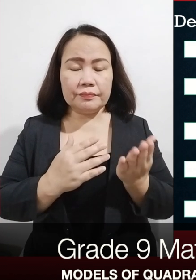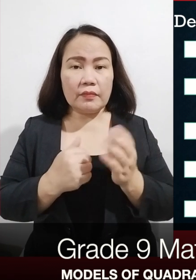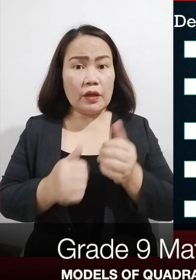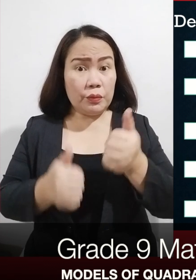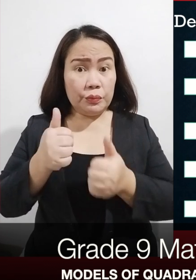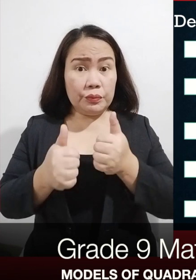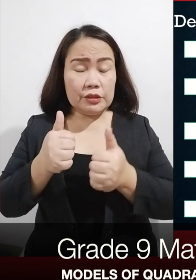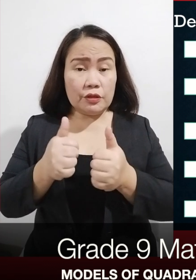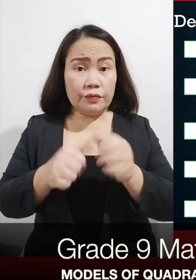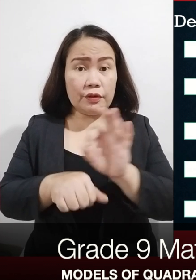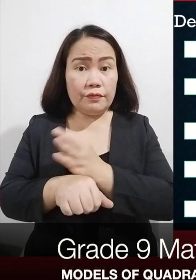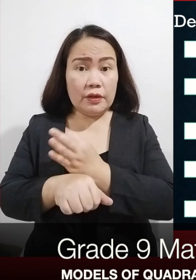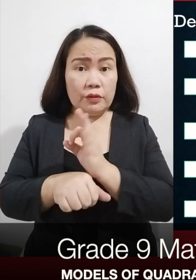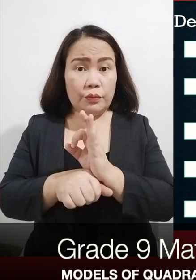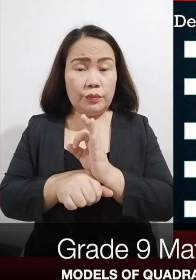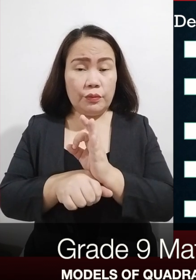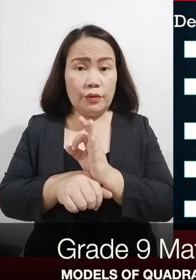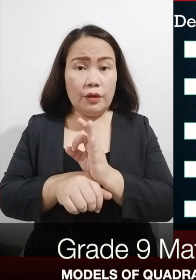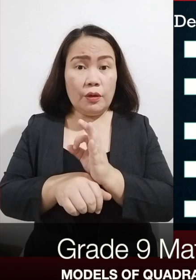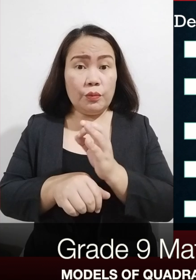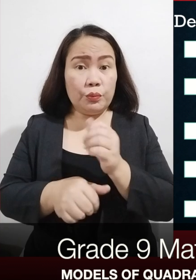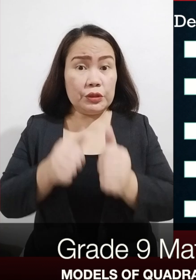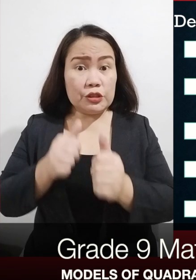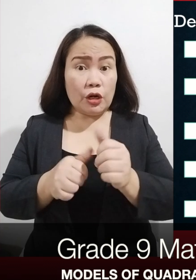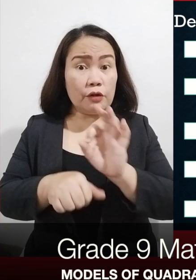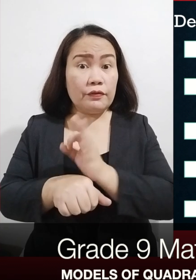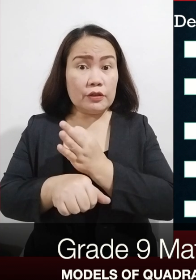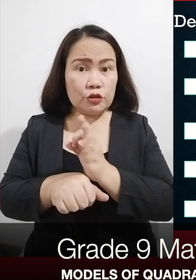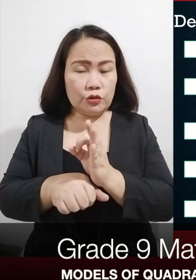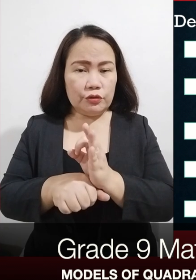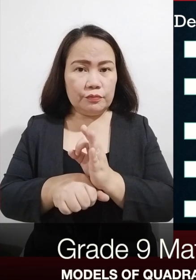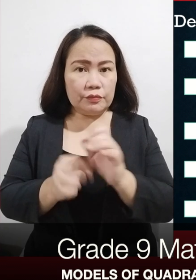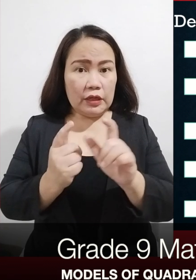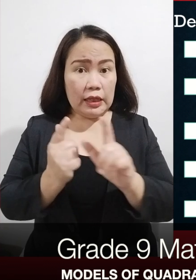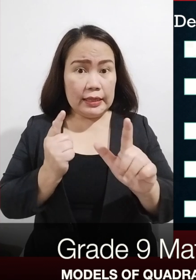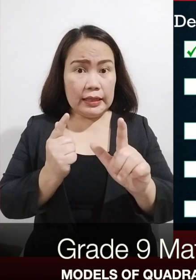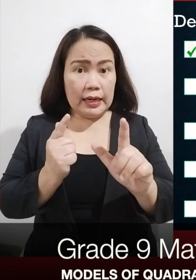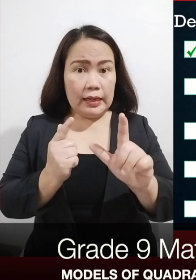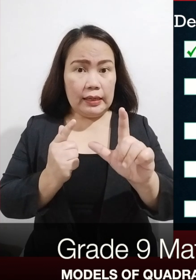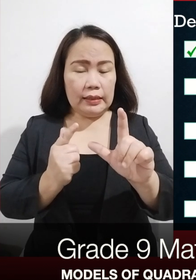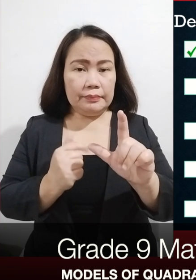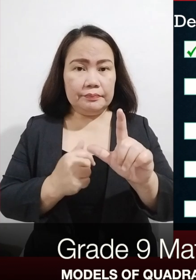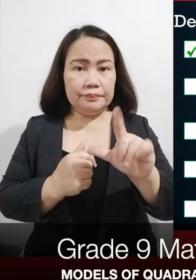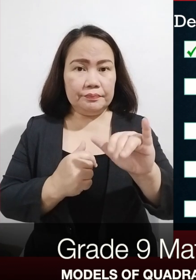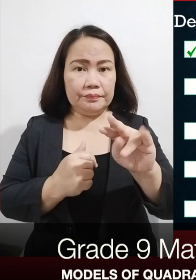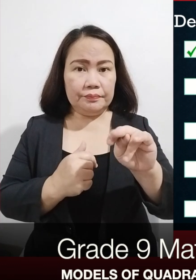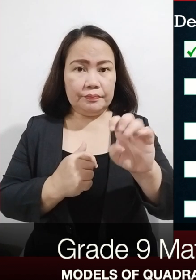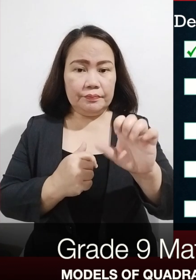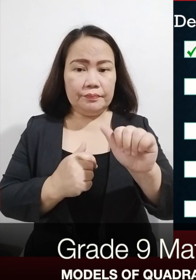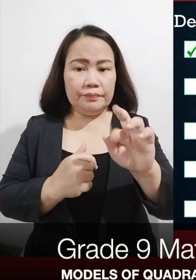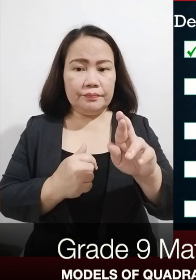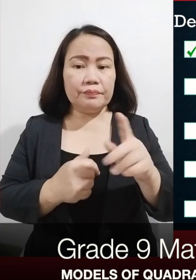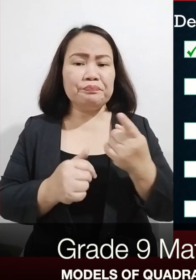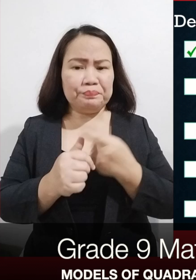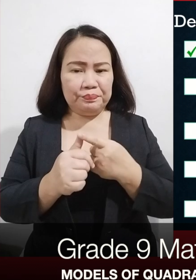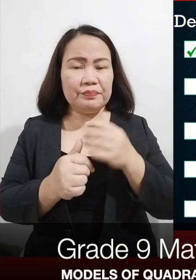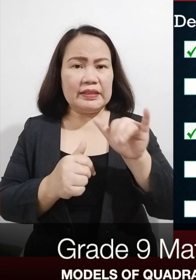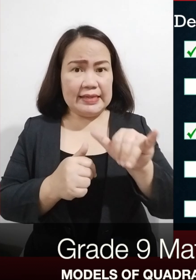following functions are linear? So, first, this is linear